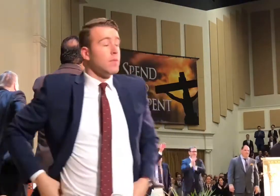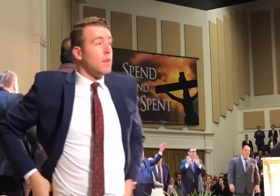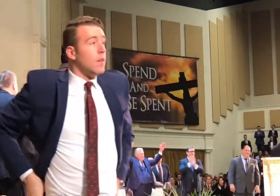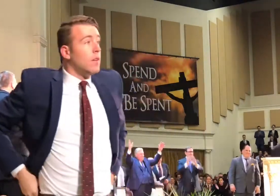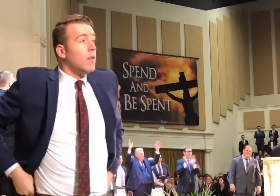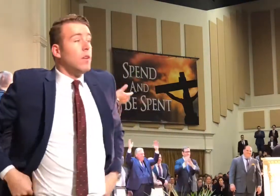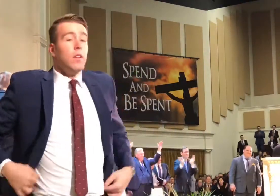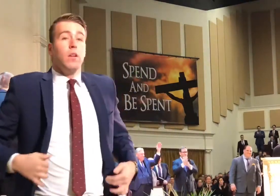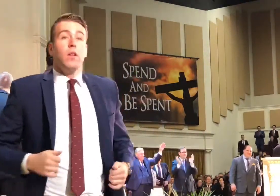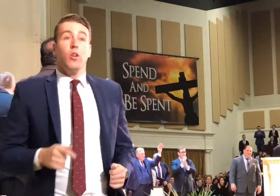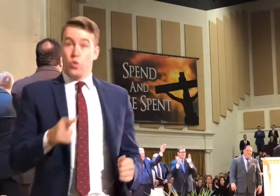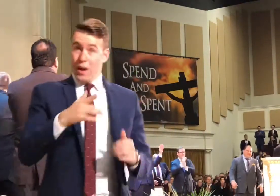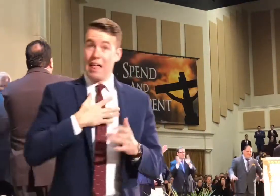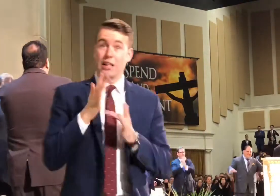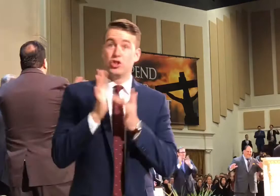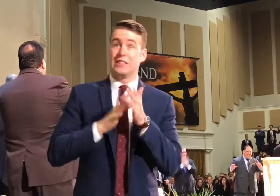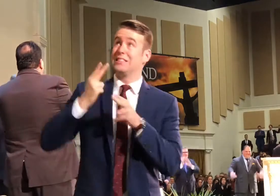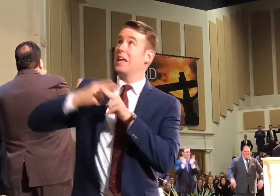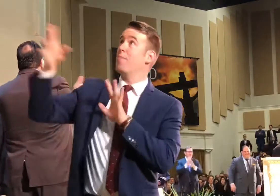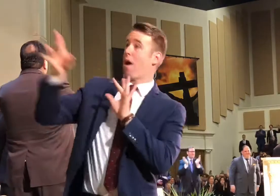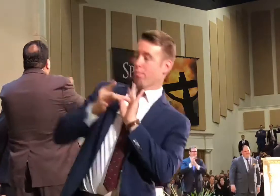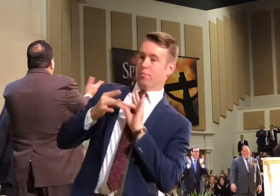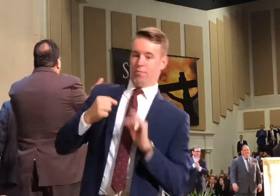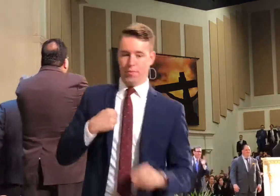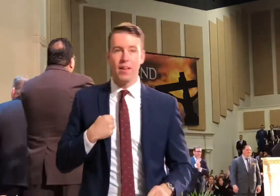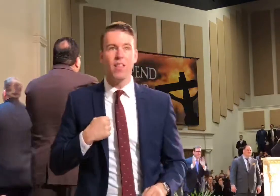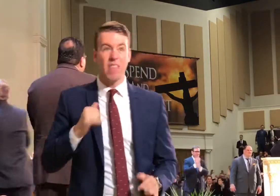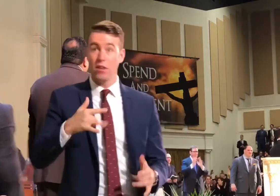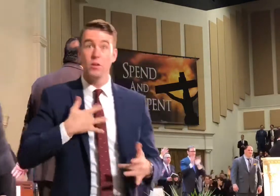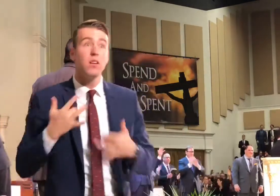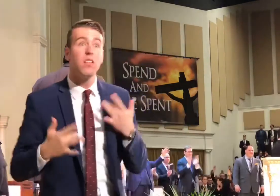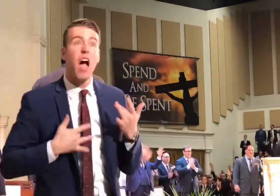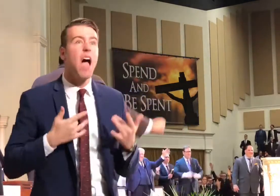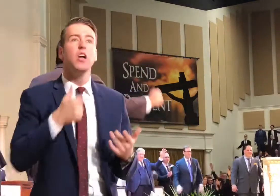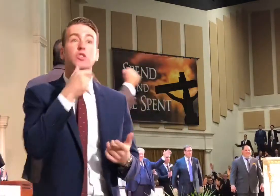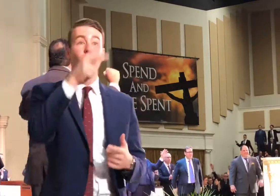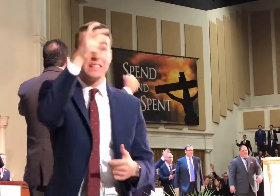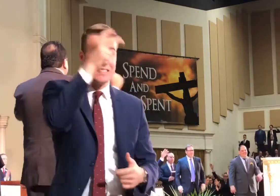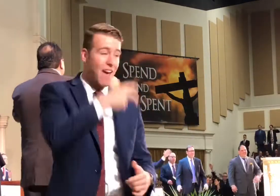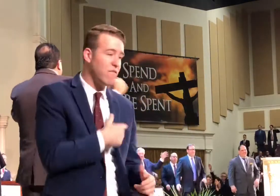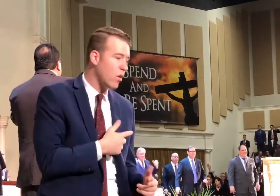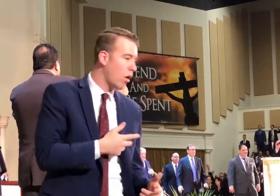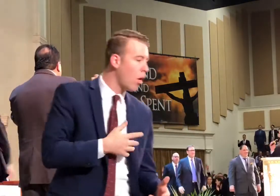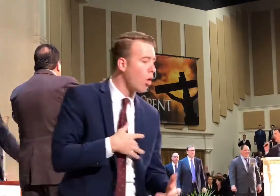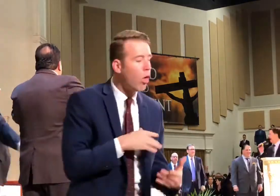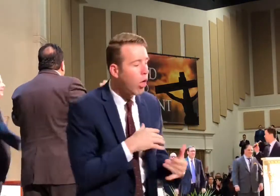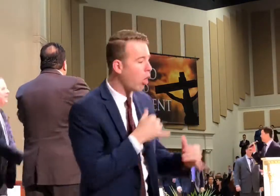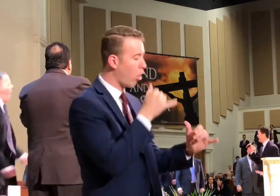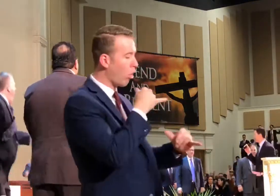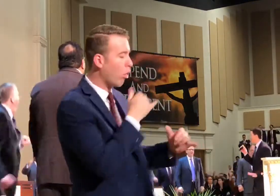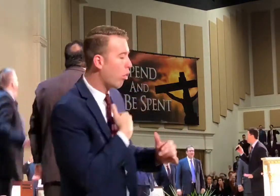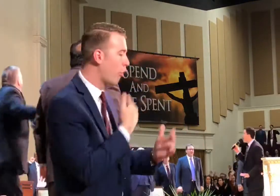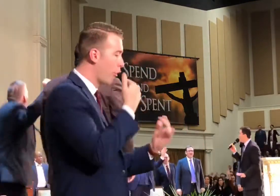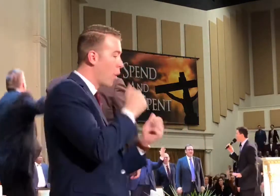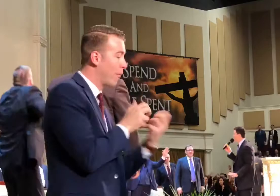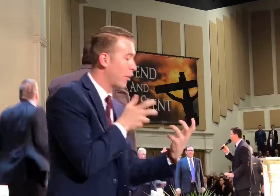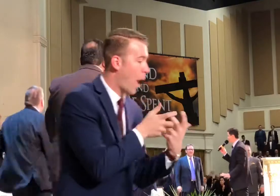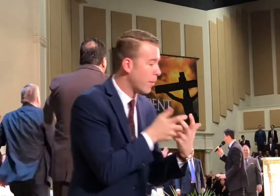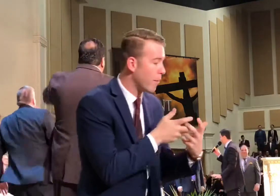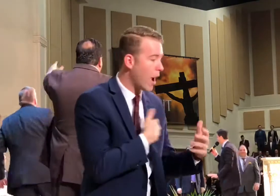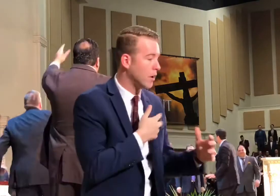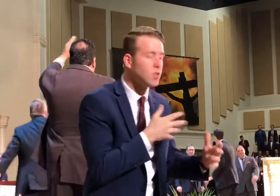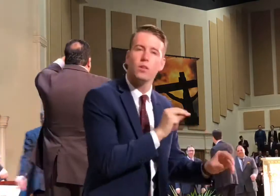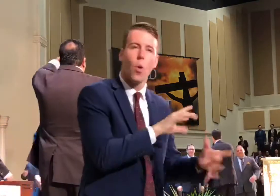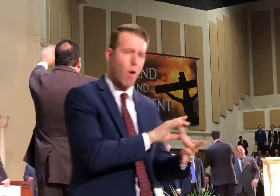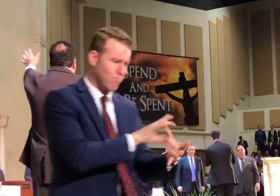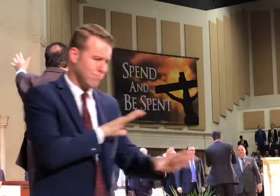Are you glad you're Jesus' name tonight? Come on, don't patty cake with the devil. Don't play around with compromise. Are you glad